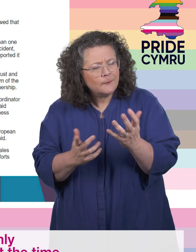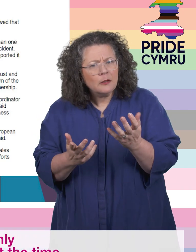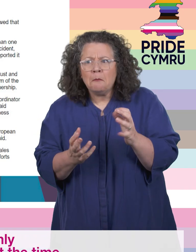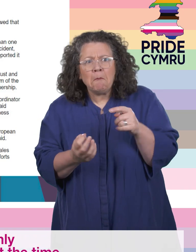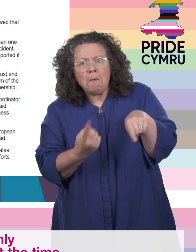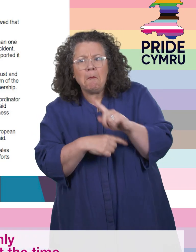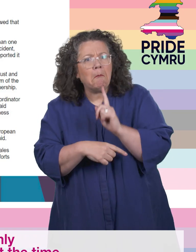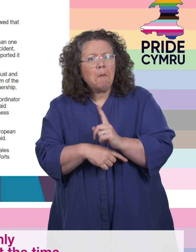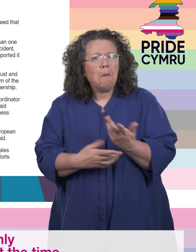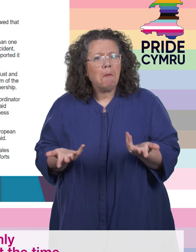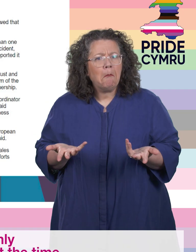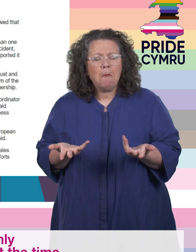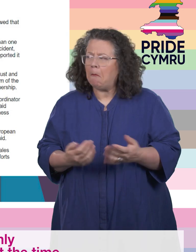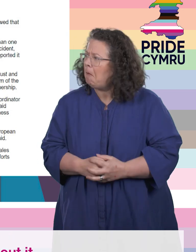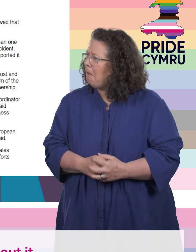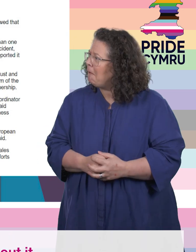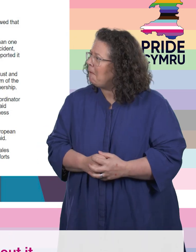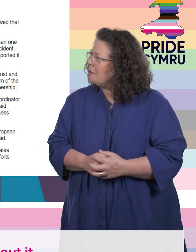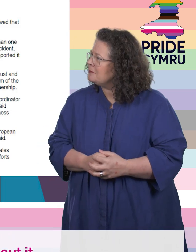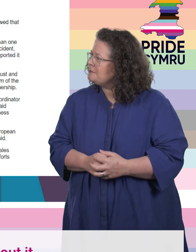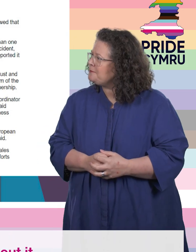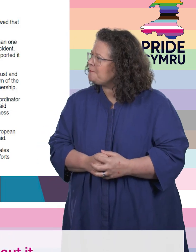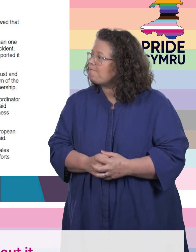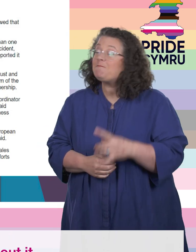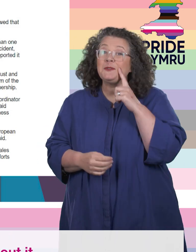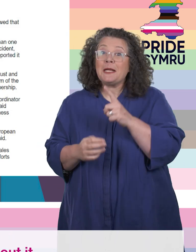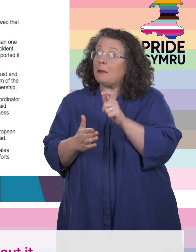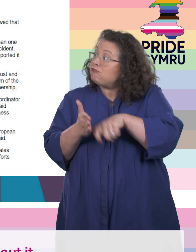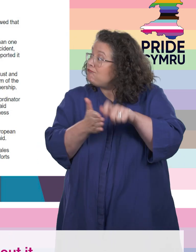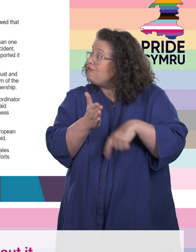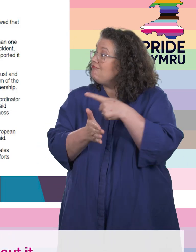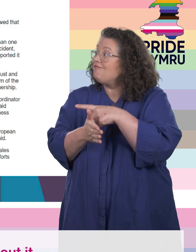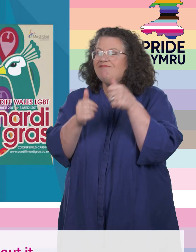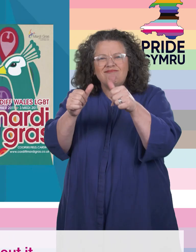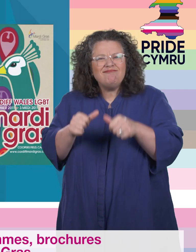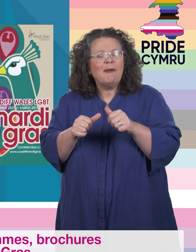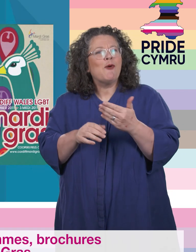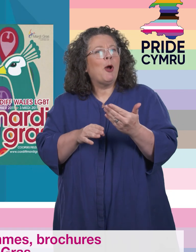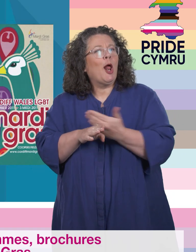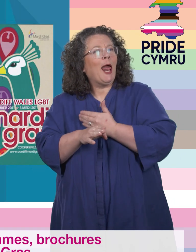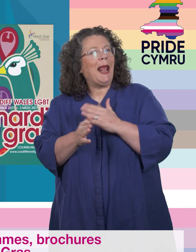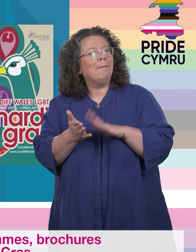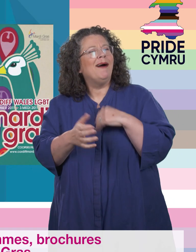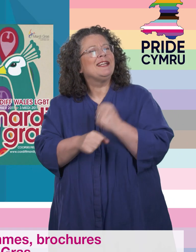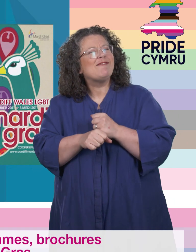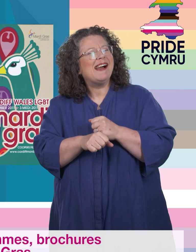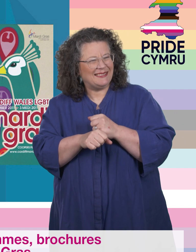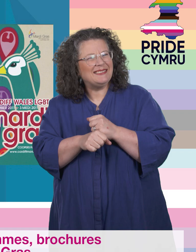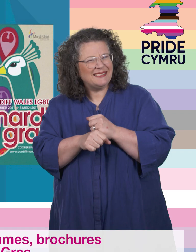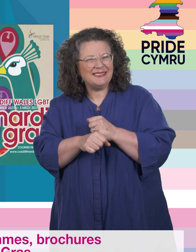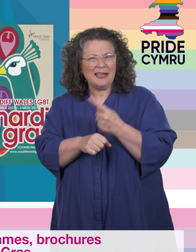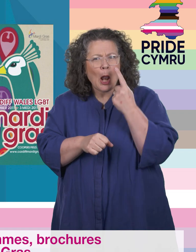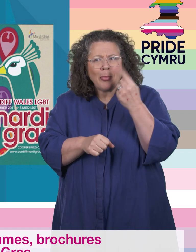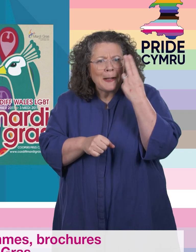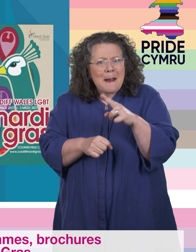of publicity at the time. Nobody else really commented about it. These are some of the programs,